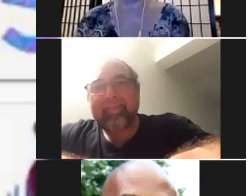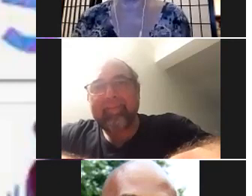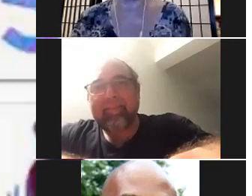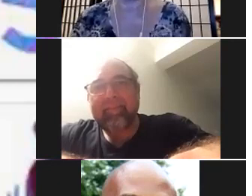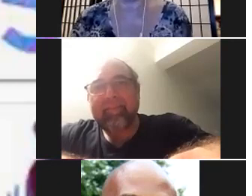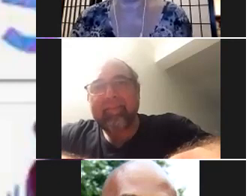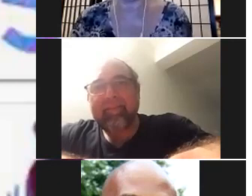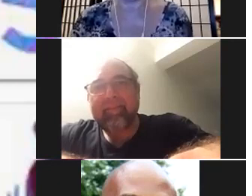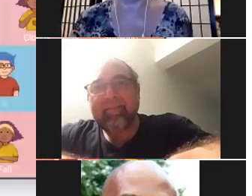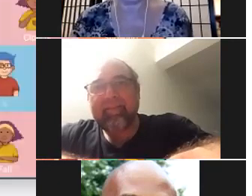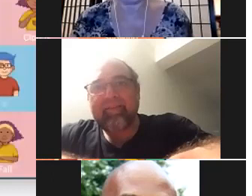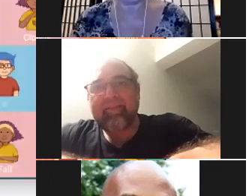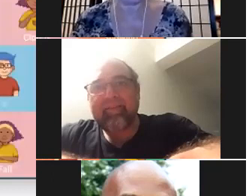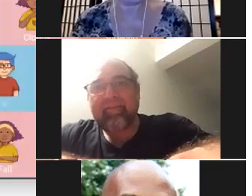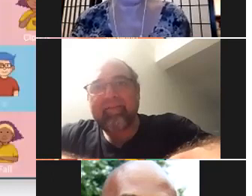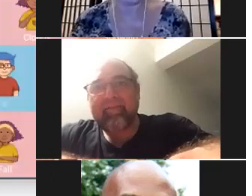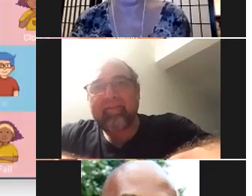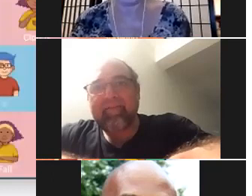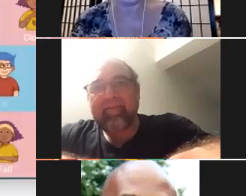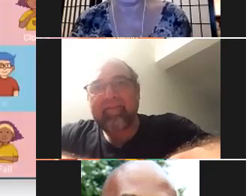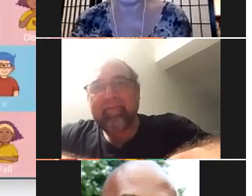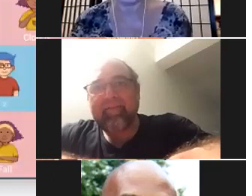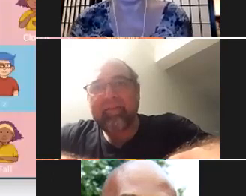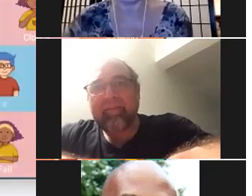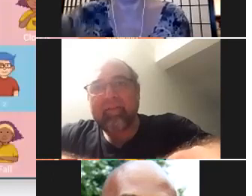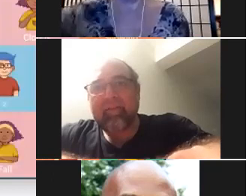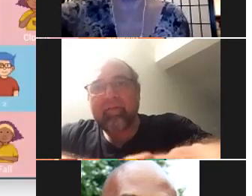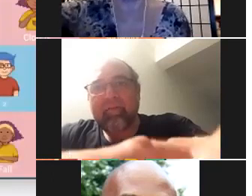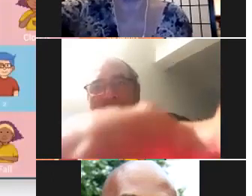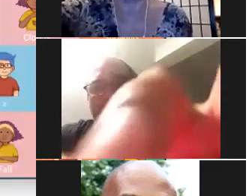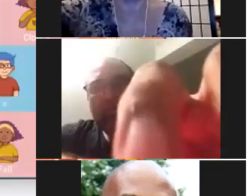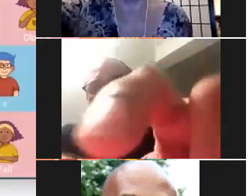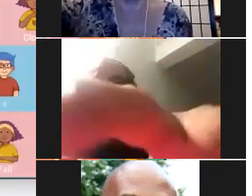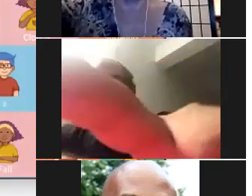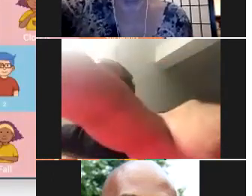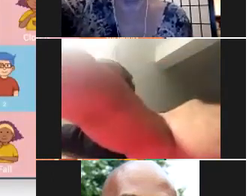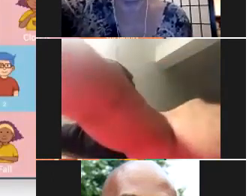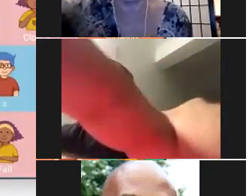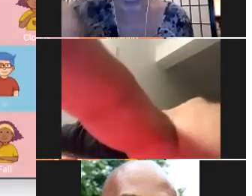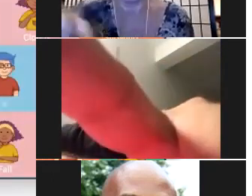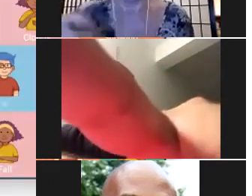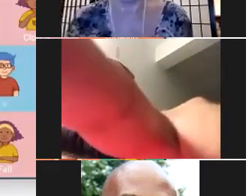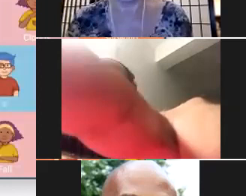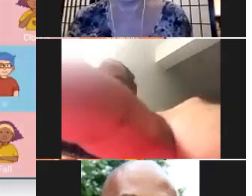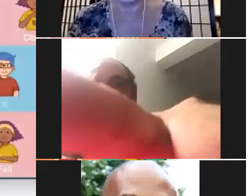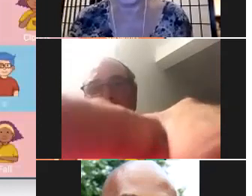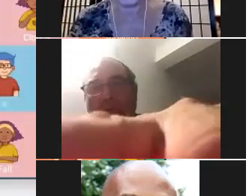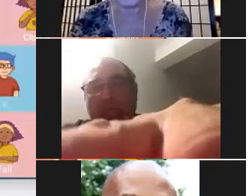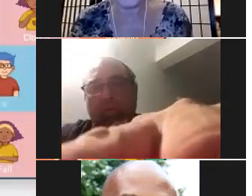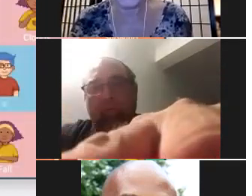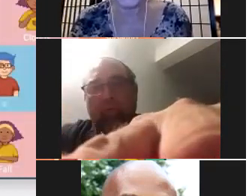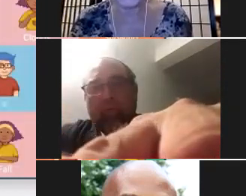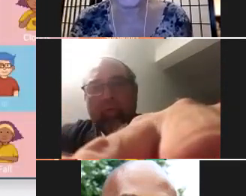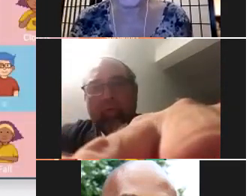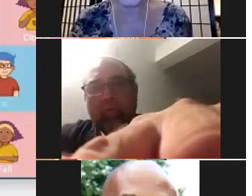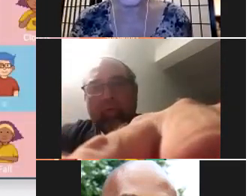Yeah, go ahead. Next slide, yeah, next slide. All right, so we're gonna learn the